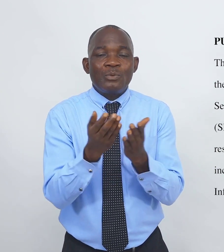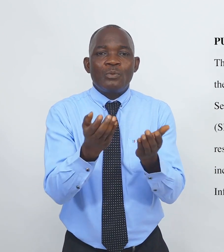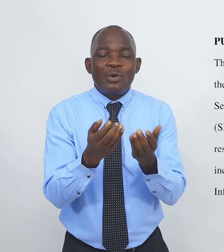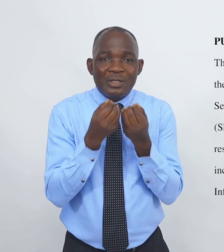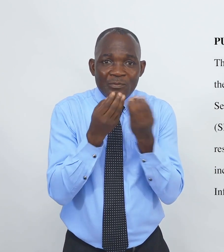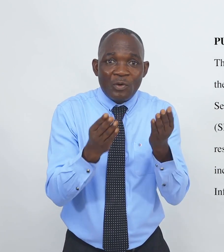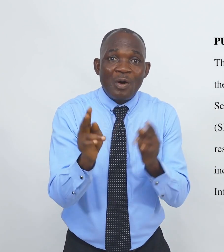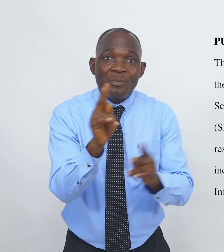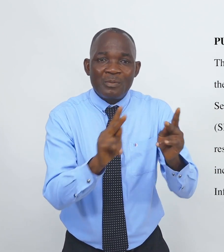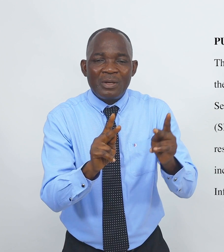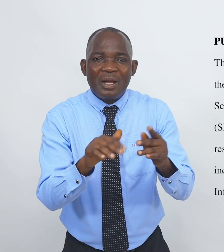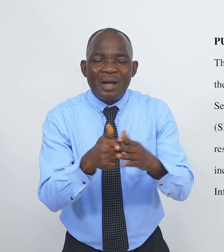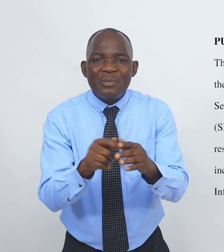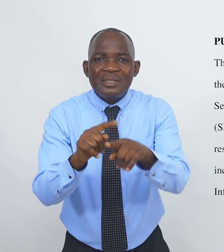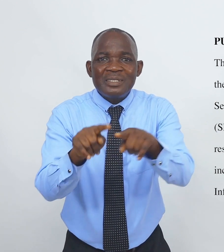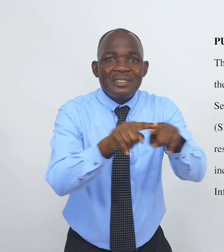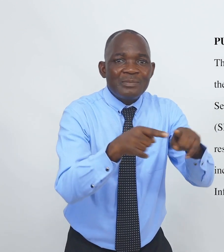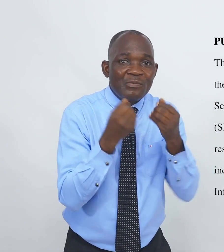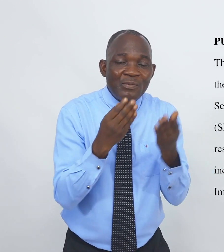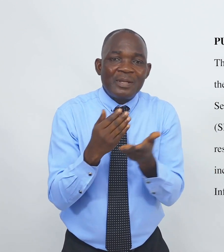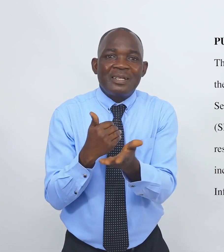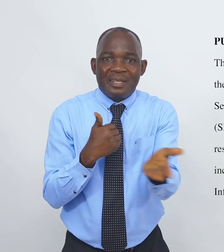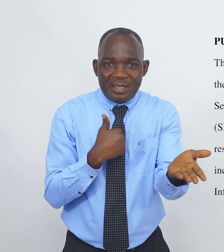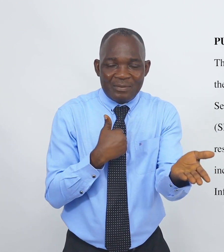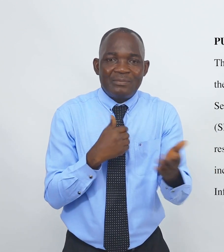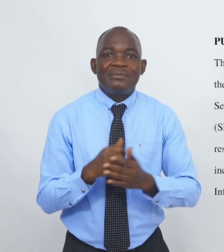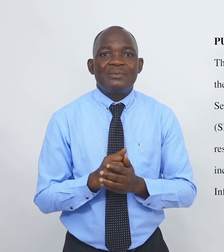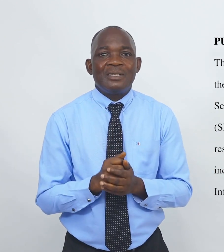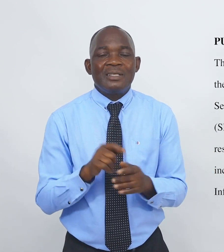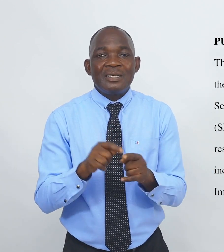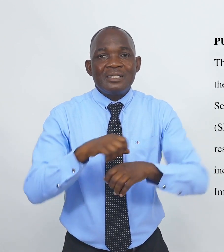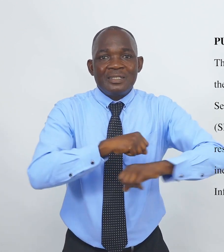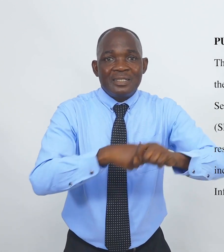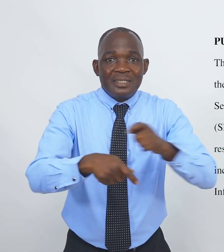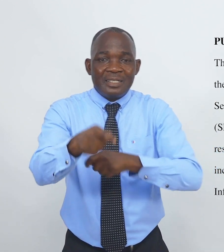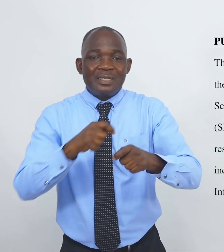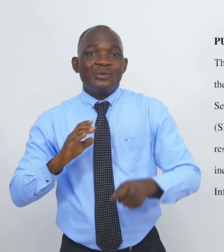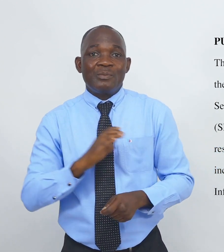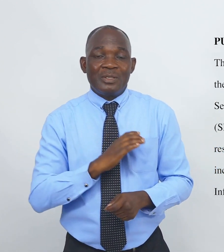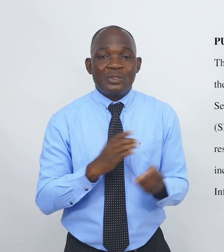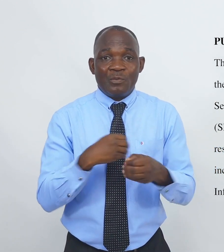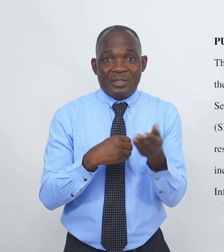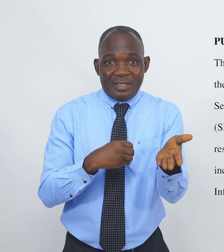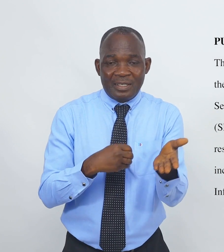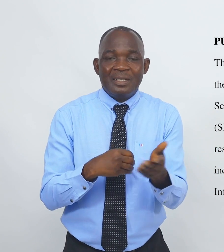to inform the public about the classes of information accessible at the Securities and Exchange Commission Ghana,